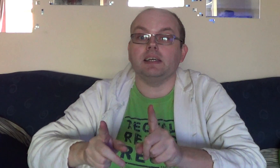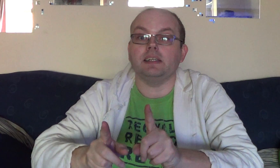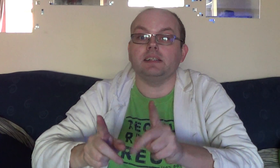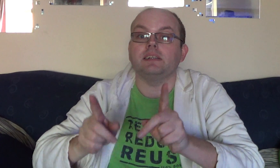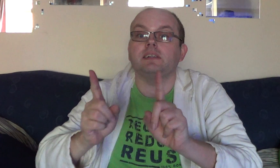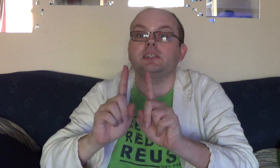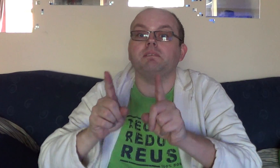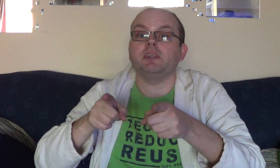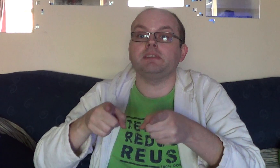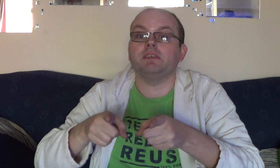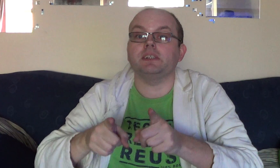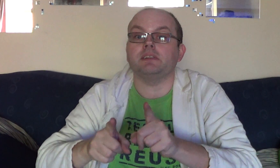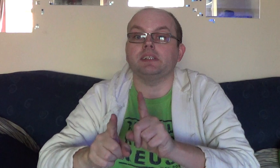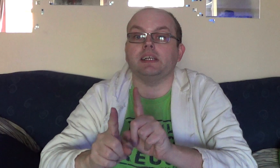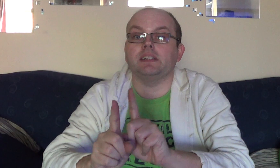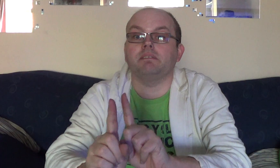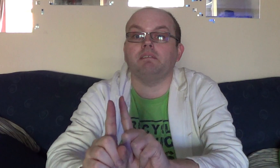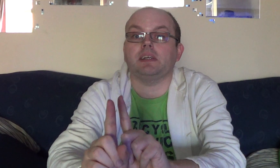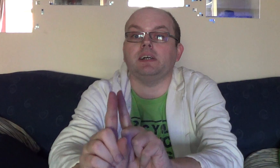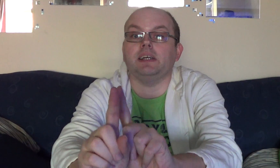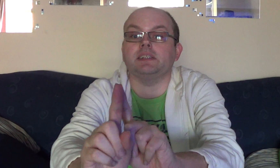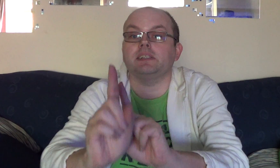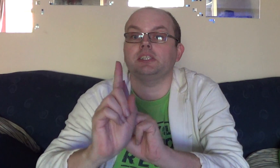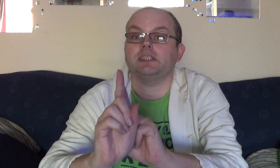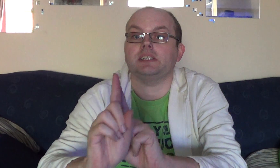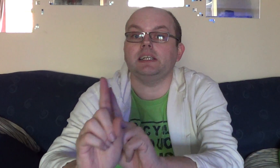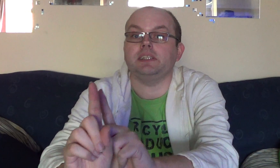And then the two pointing fingers on either hand. Be my guide. So that's Jesus leading you.